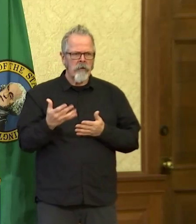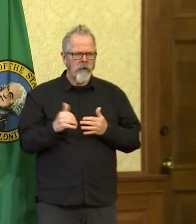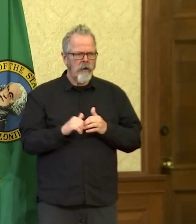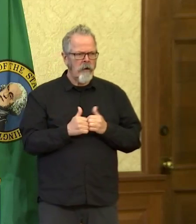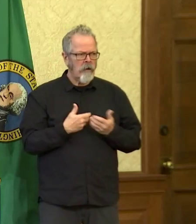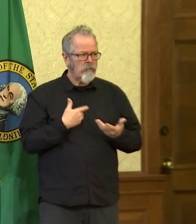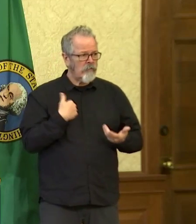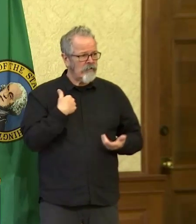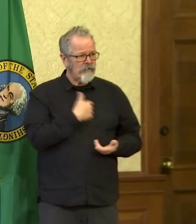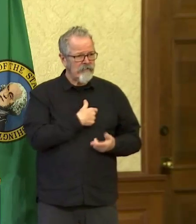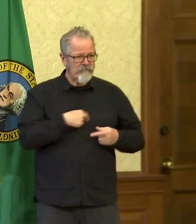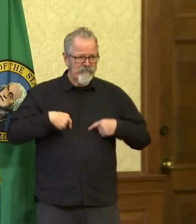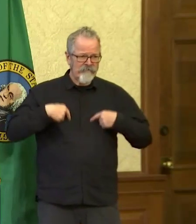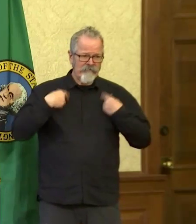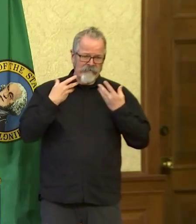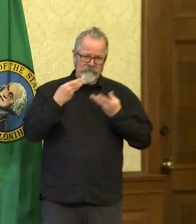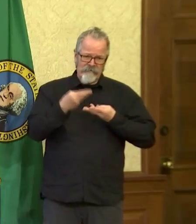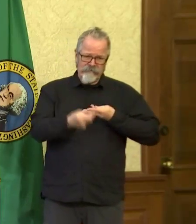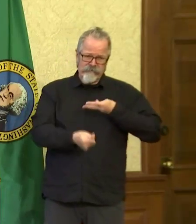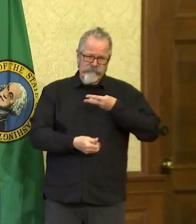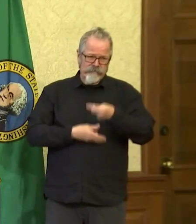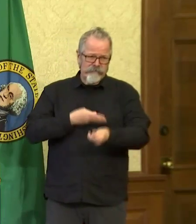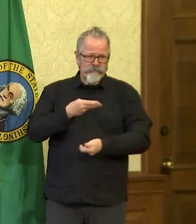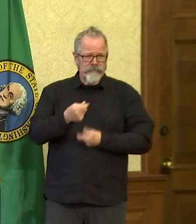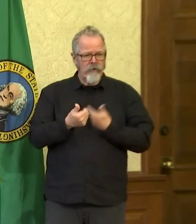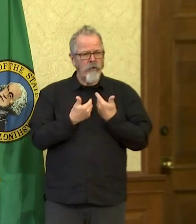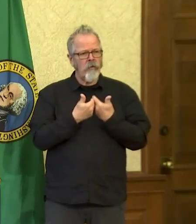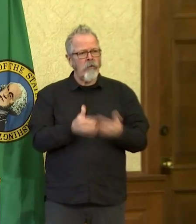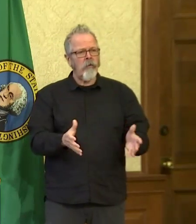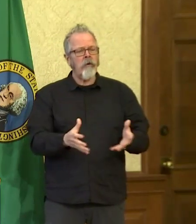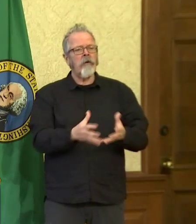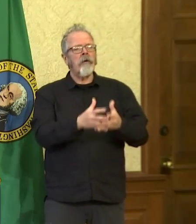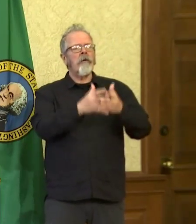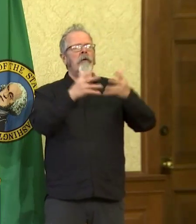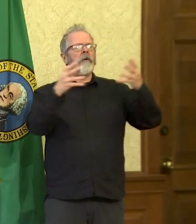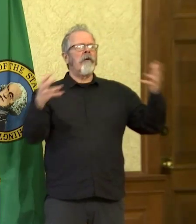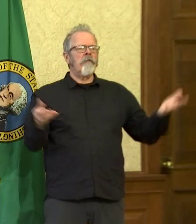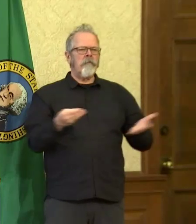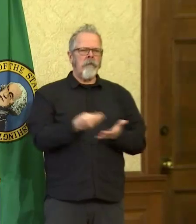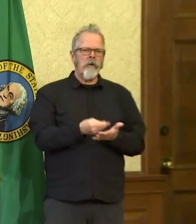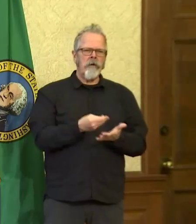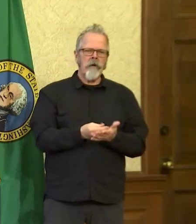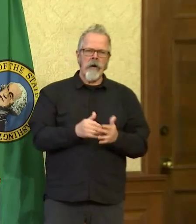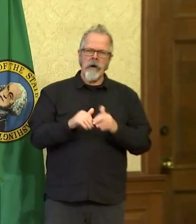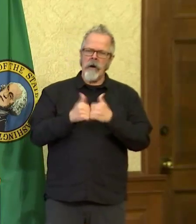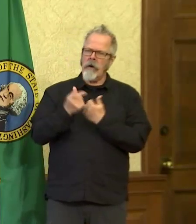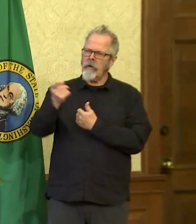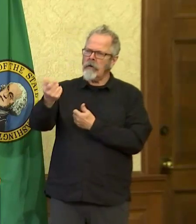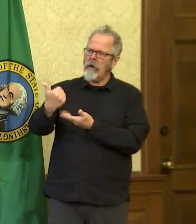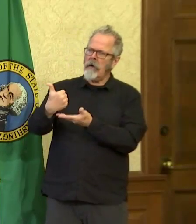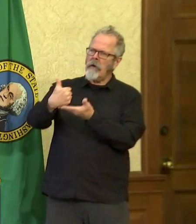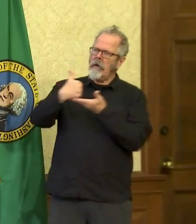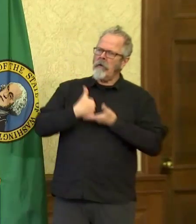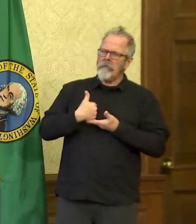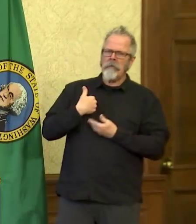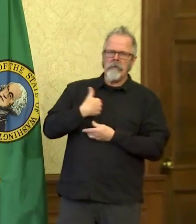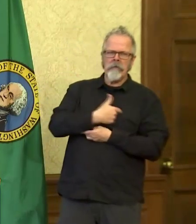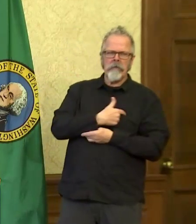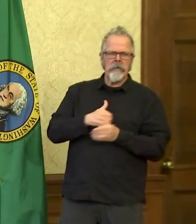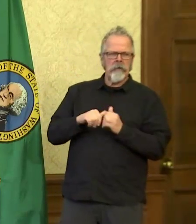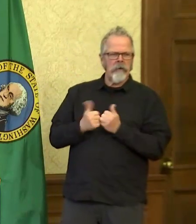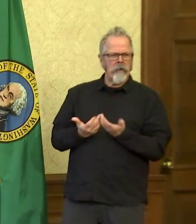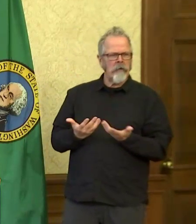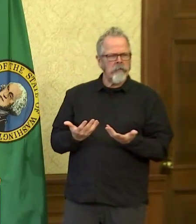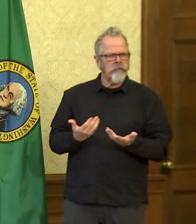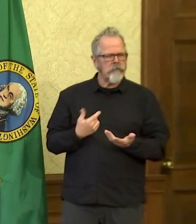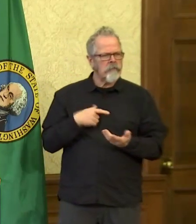rural areas in that way? And then in addition to that, overall the county is hurting from the loss of tourism, which